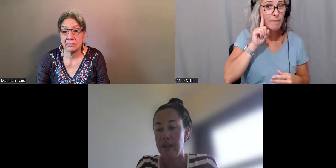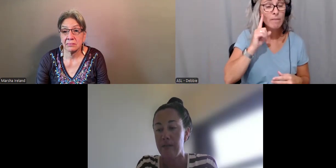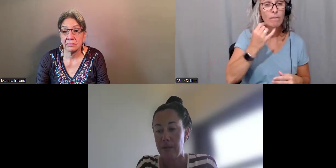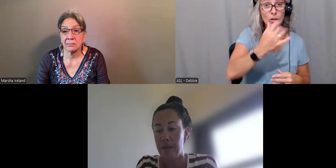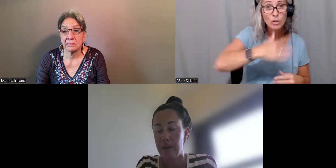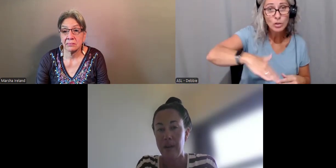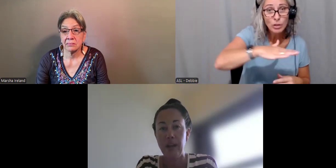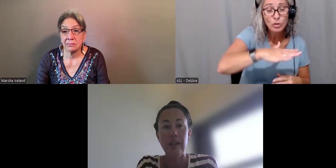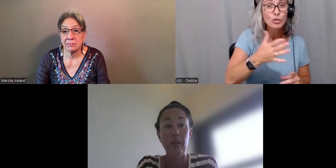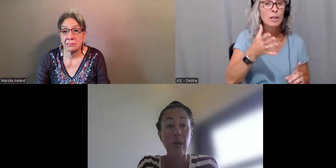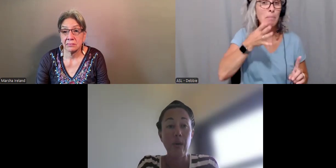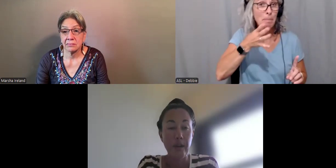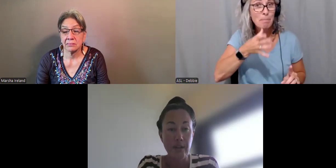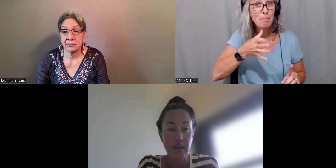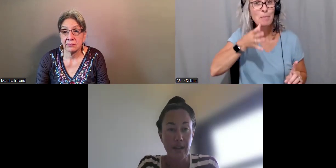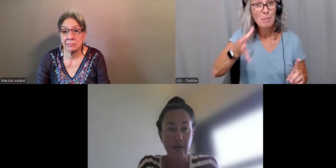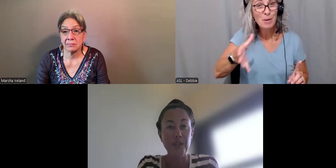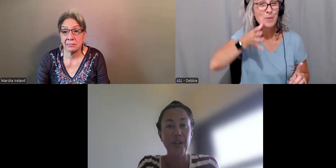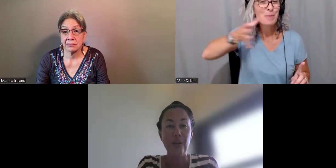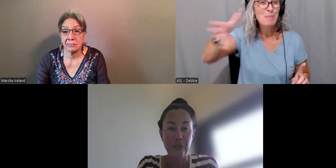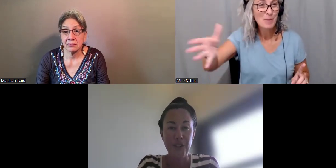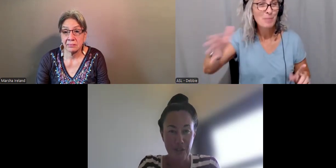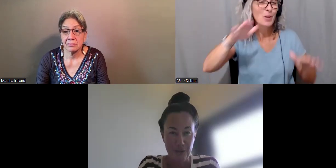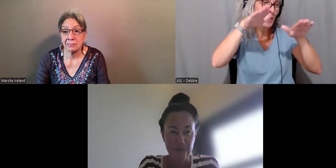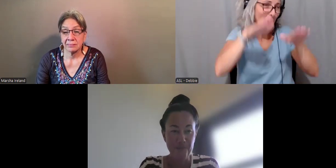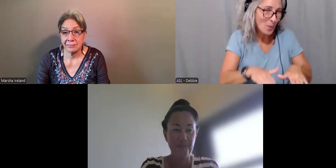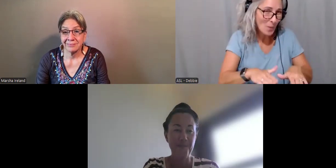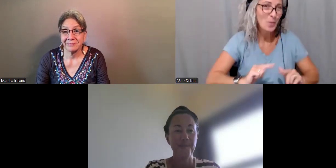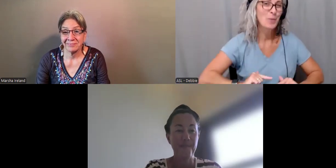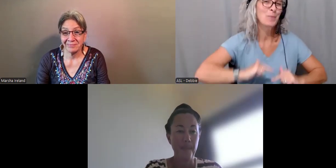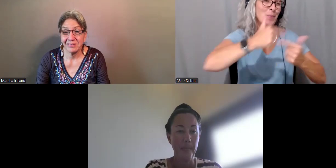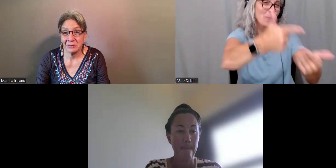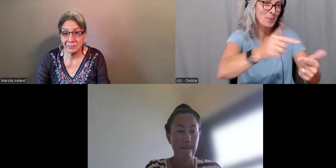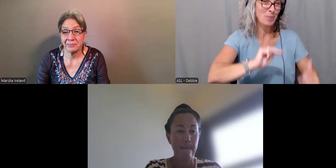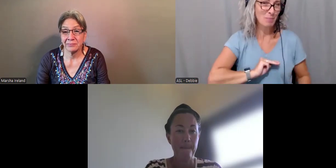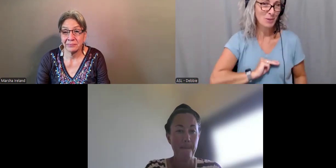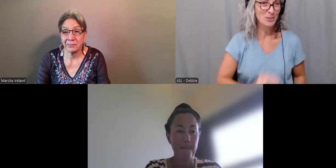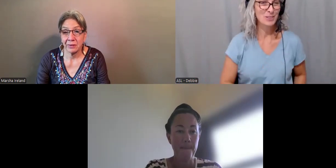and great-grandmother. Now, go on, Marsha, and I will turn it over to you.